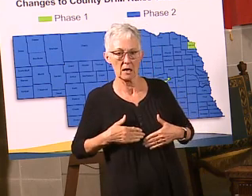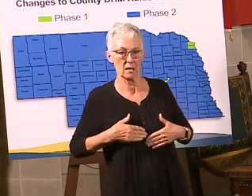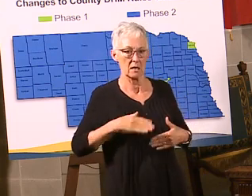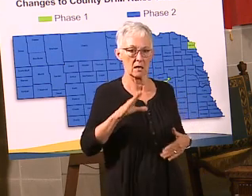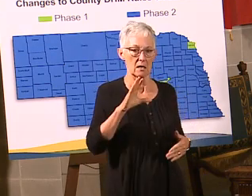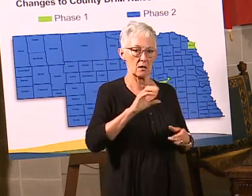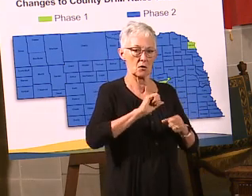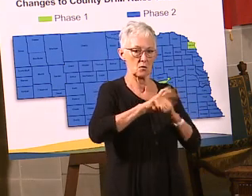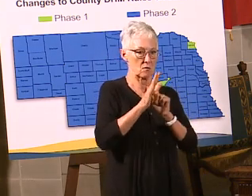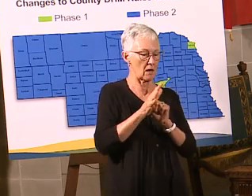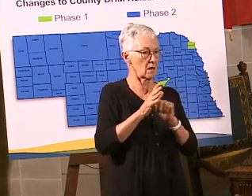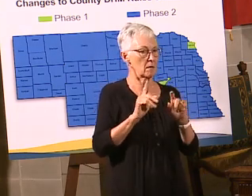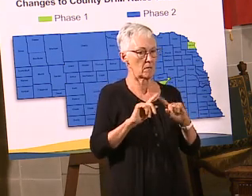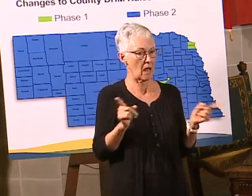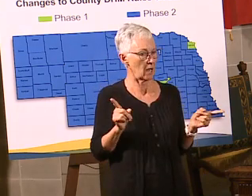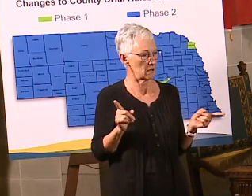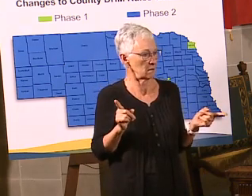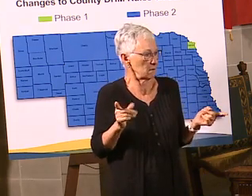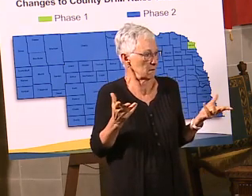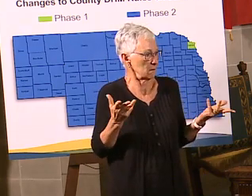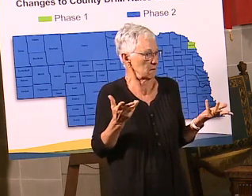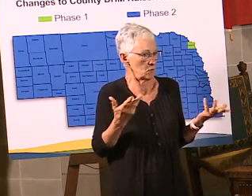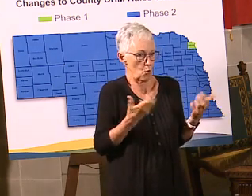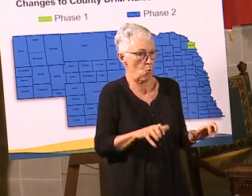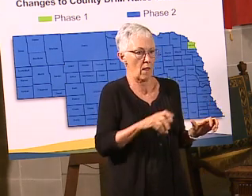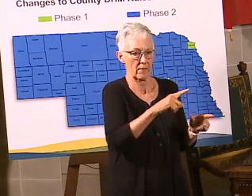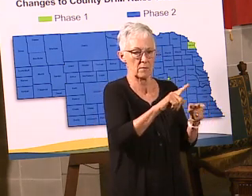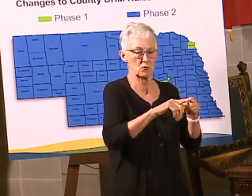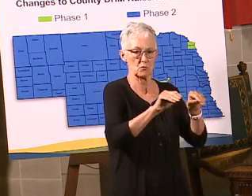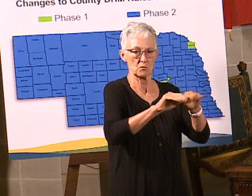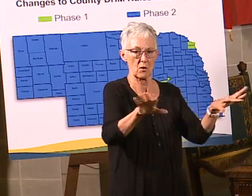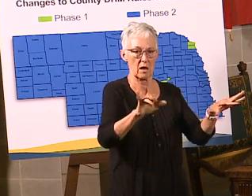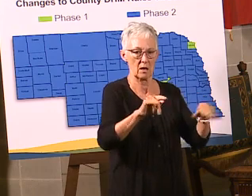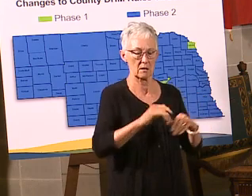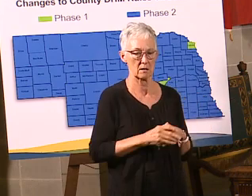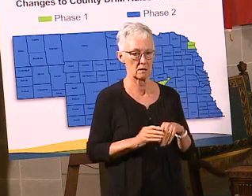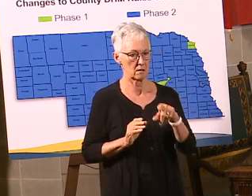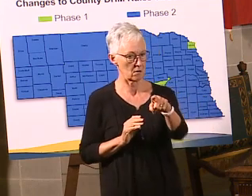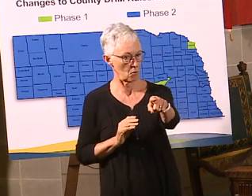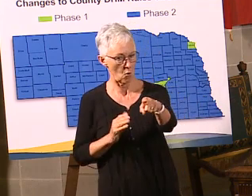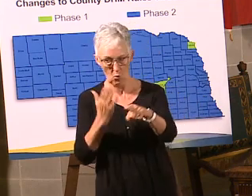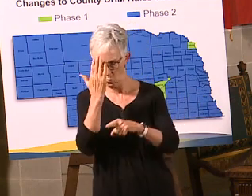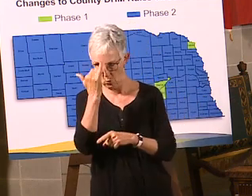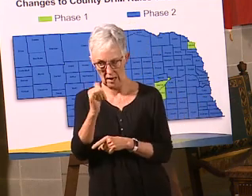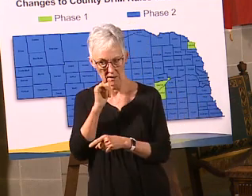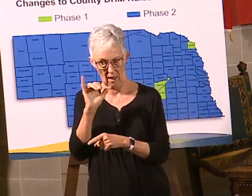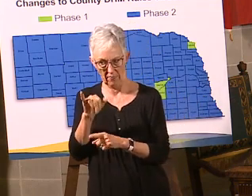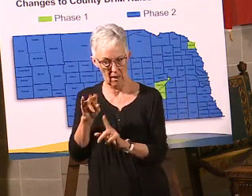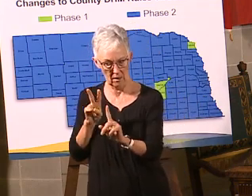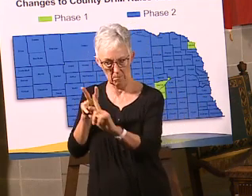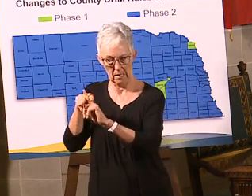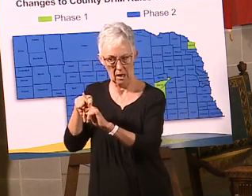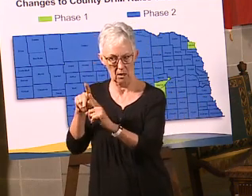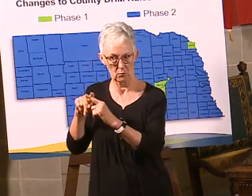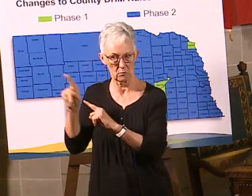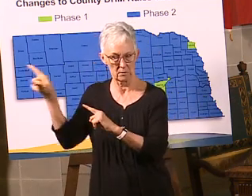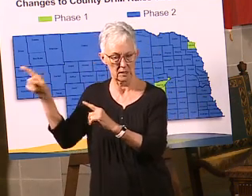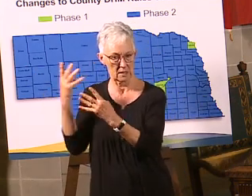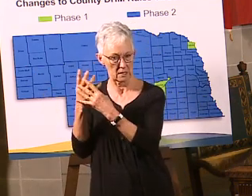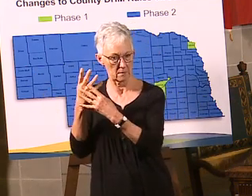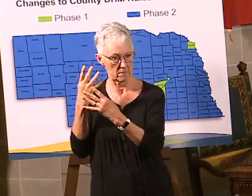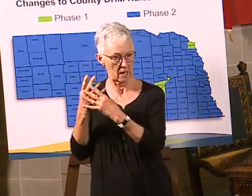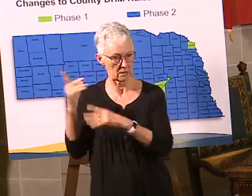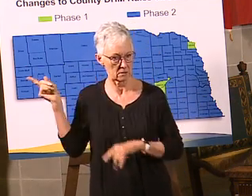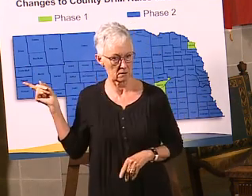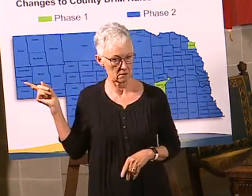testing. Well, that makes sense, but why wouldn't that also then be true within a prison? So with regard to corrections, inmates, they're getting treated like